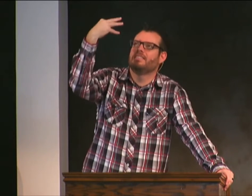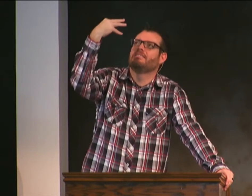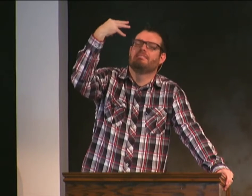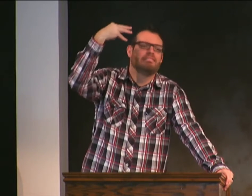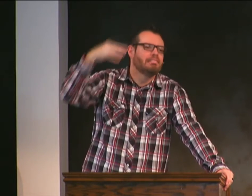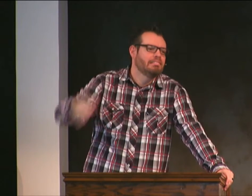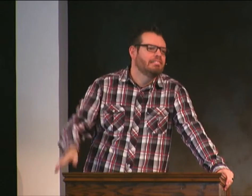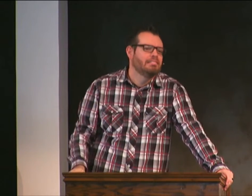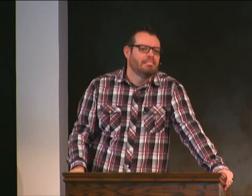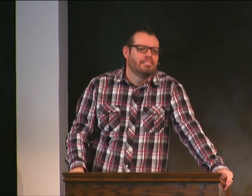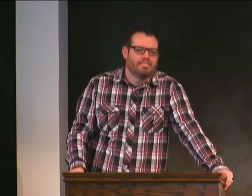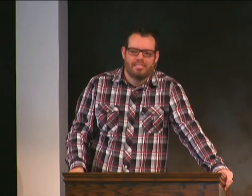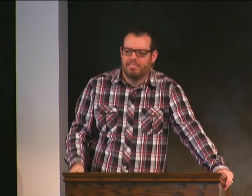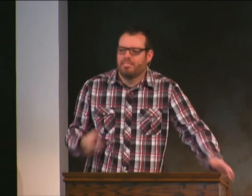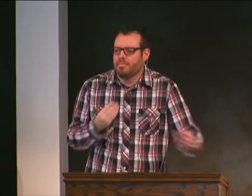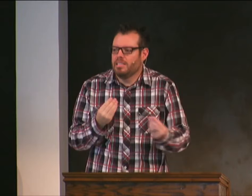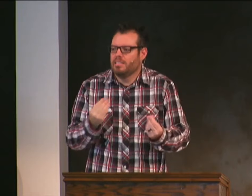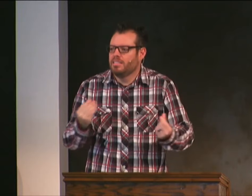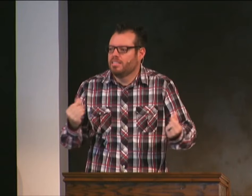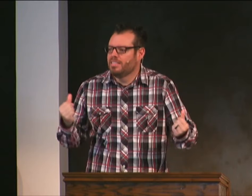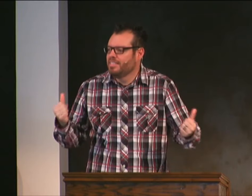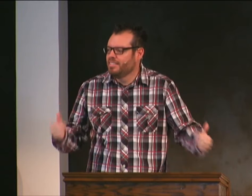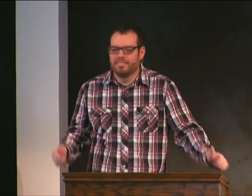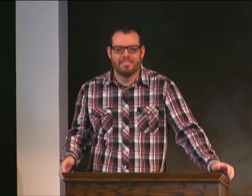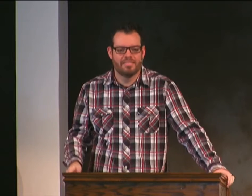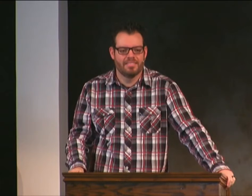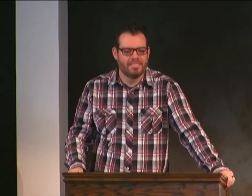light. I'm gonna melt.